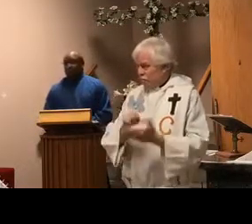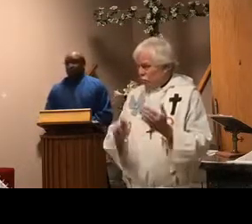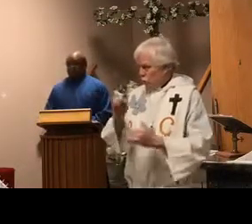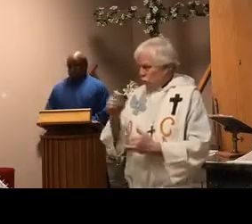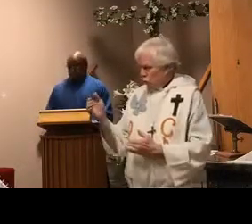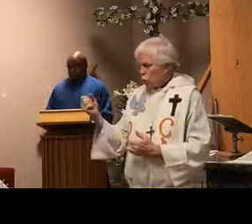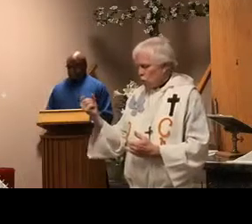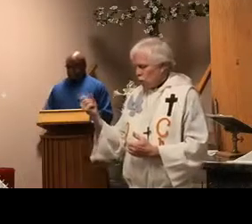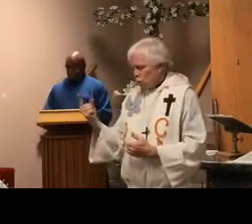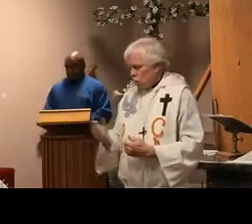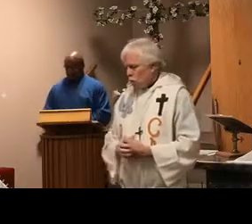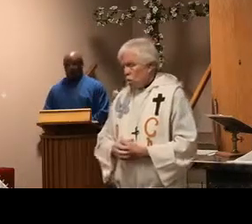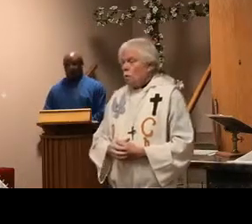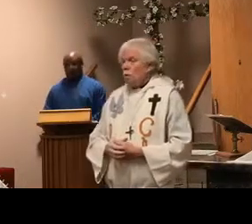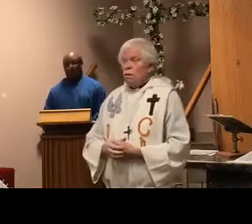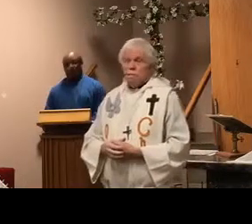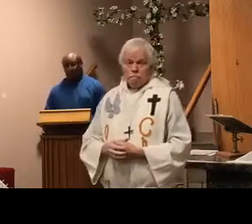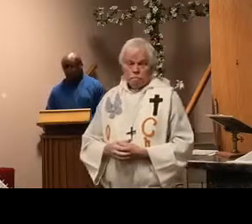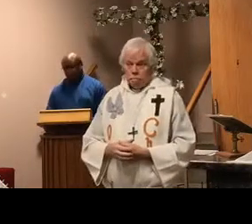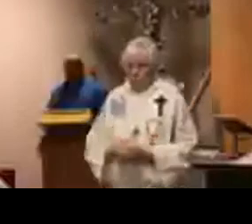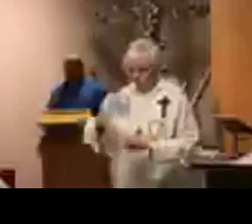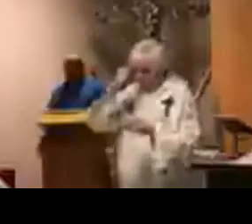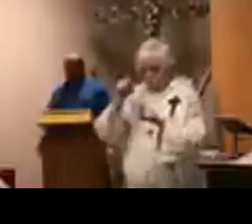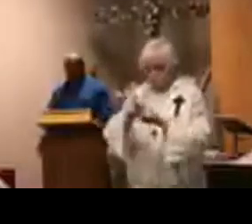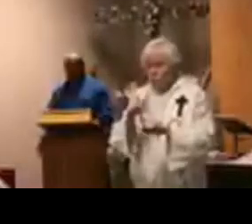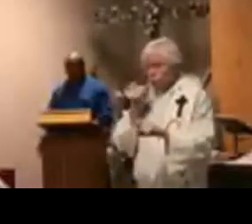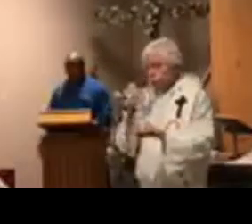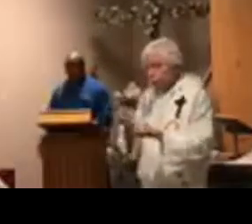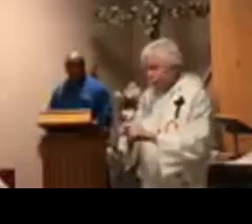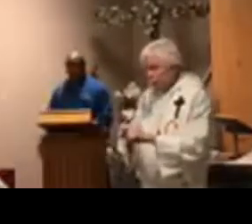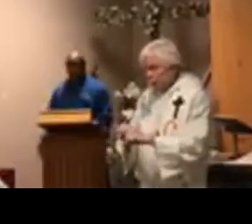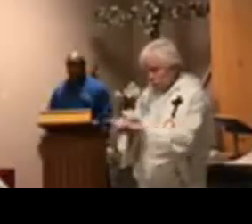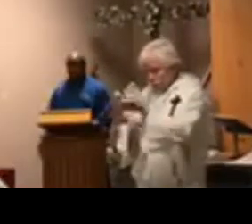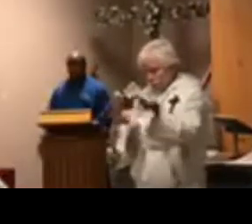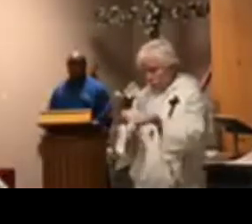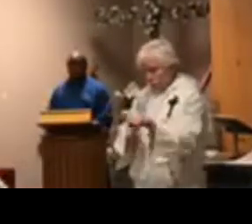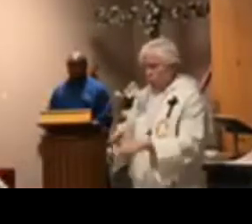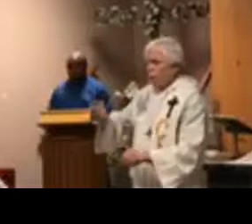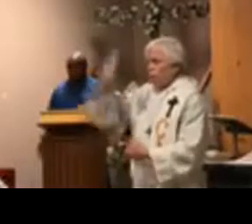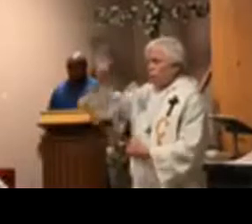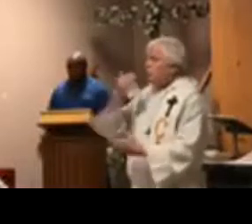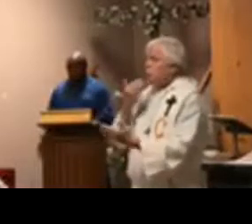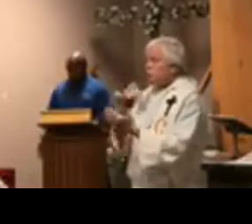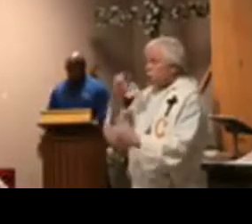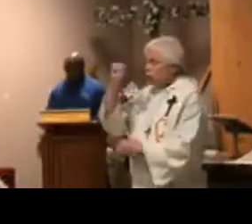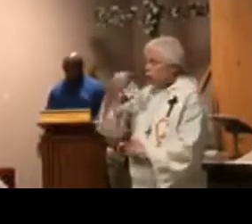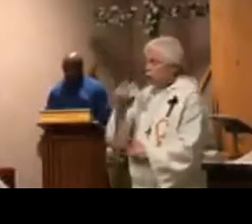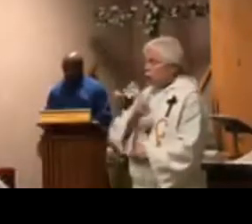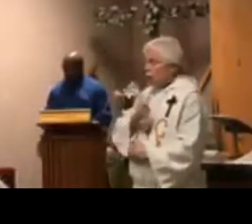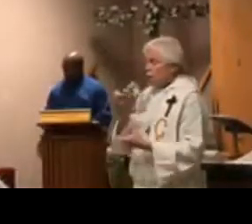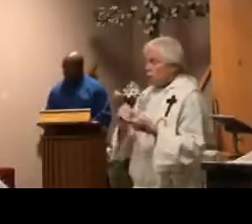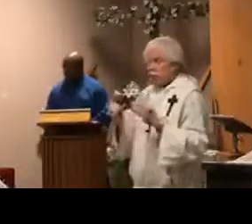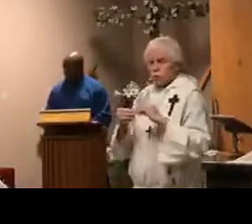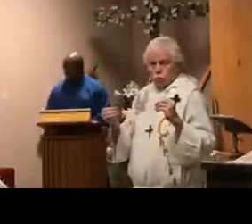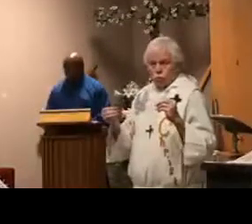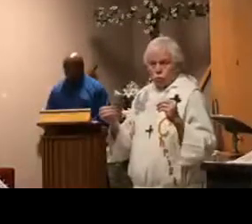1 through 11. My brothers and my sisters, I, Paul, I inform you